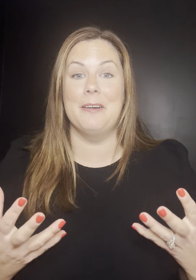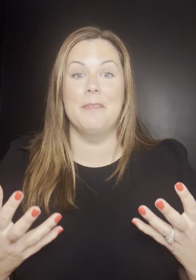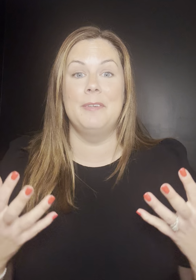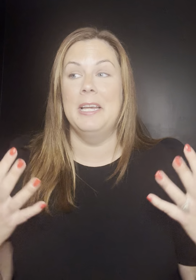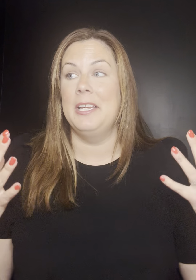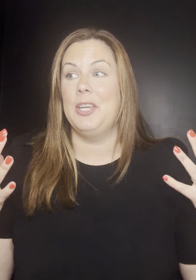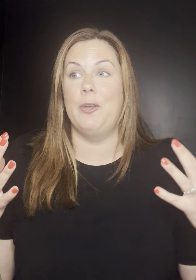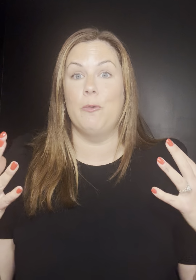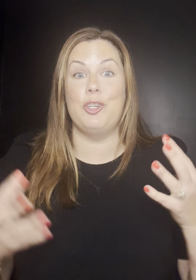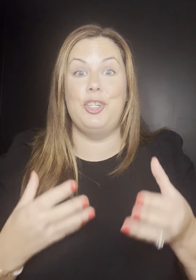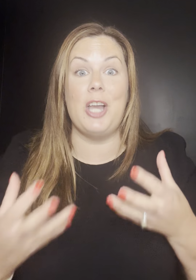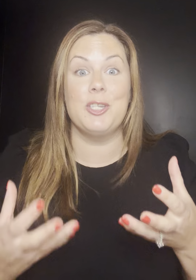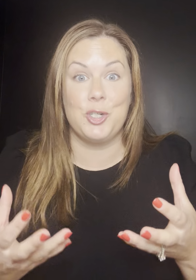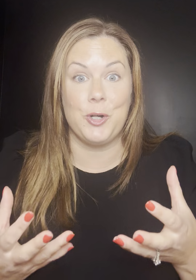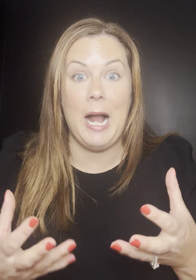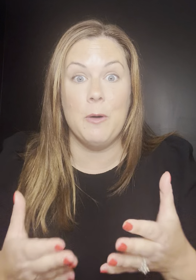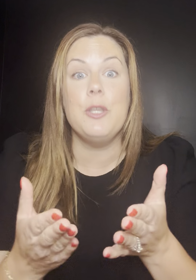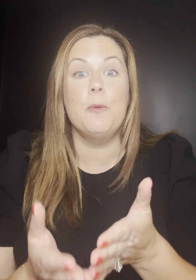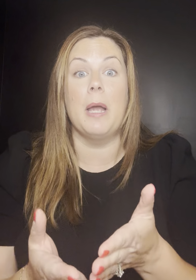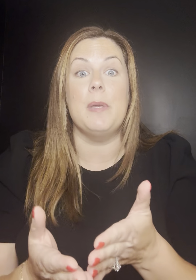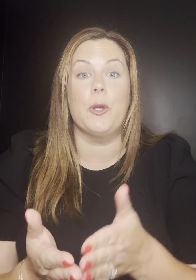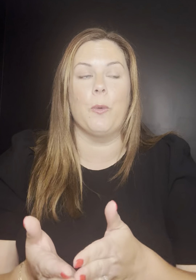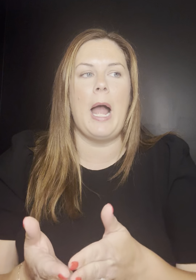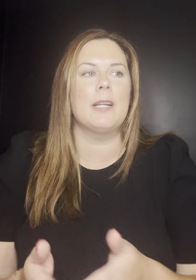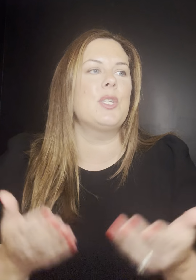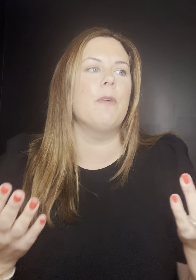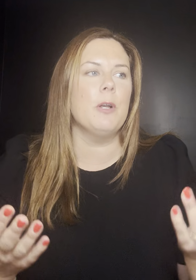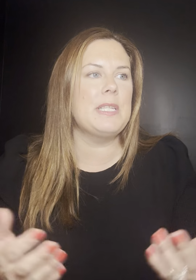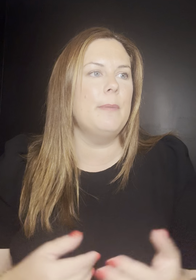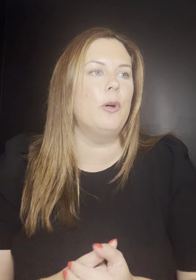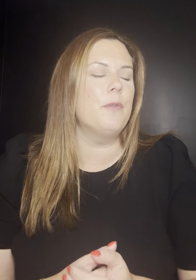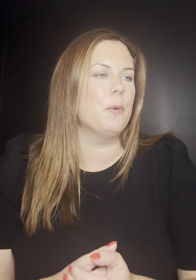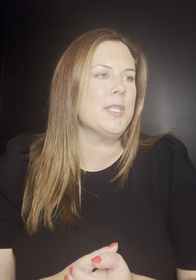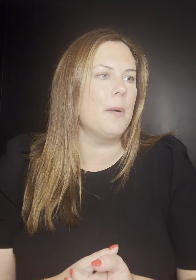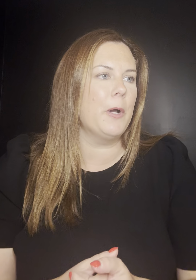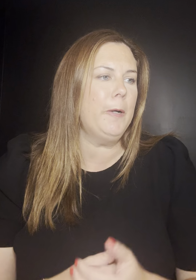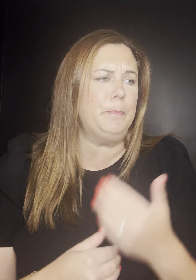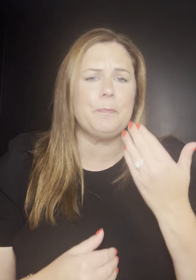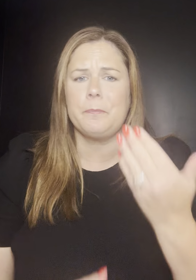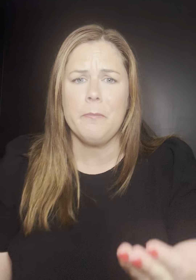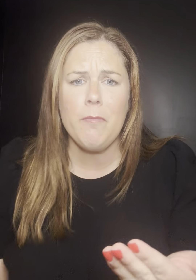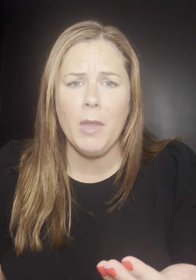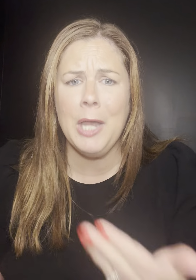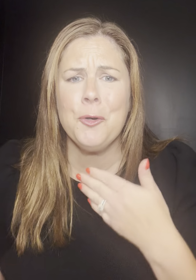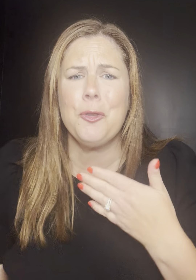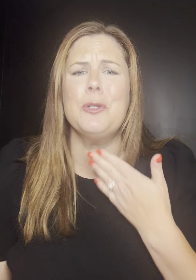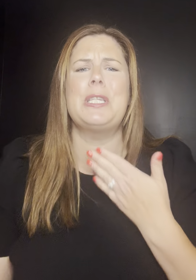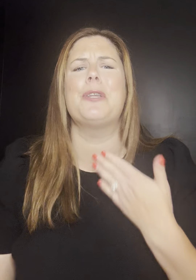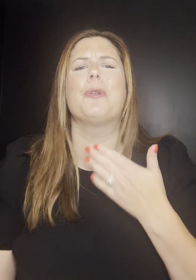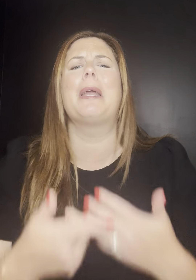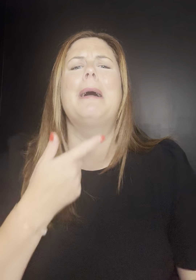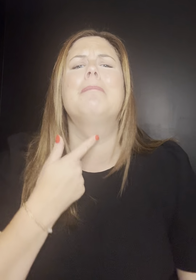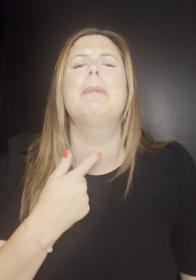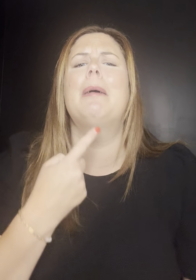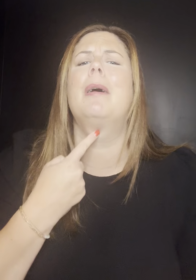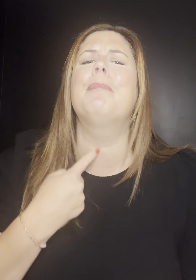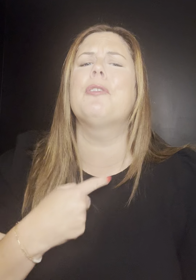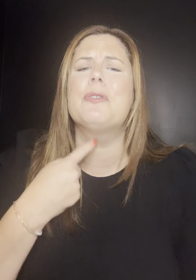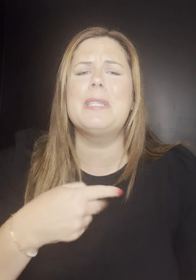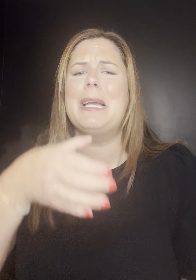of, gesture out and you might be correct. So for example, if you were somewhere and you're thirsty and you're like, I'm thirsty, I